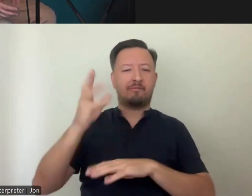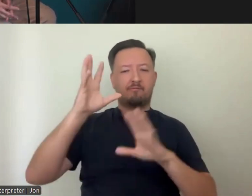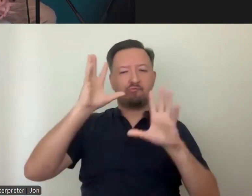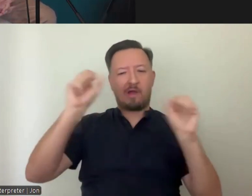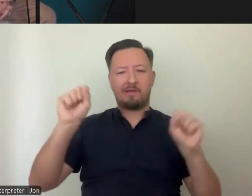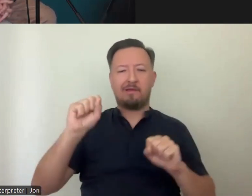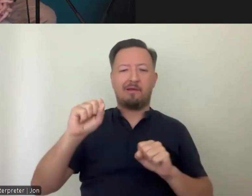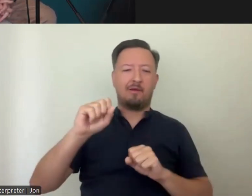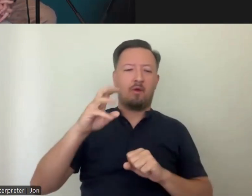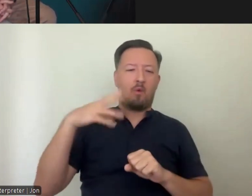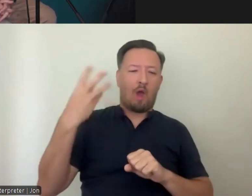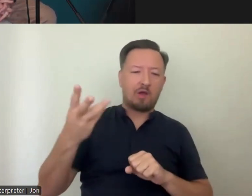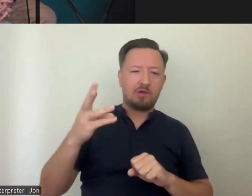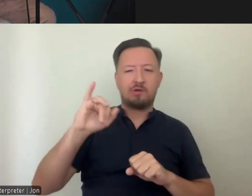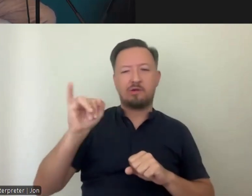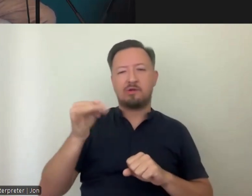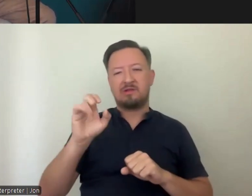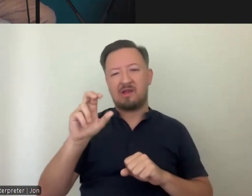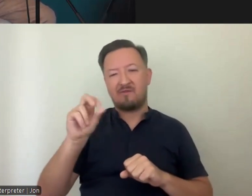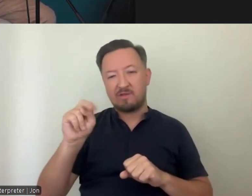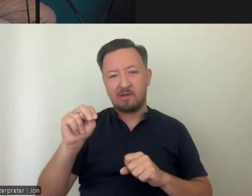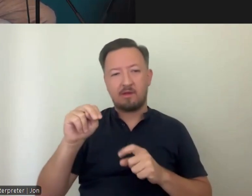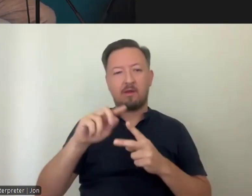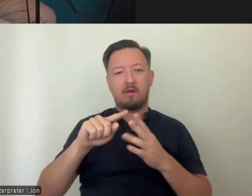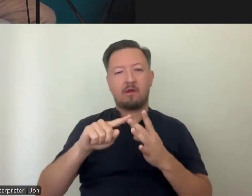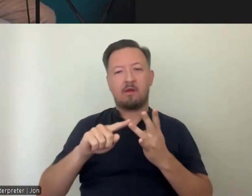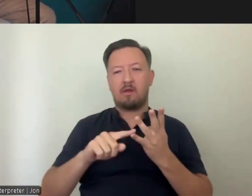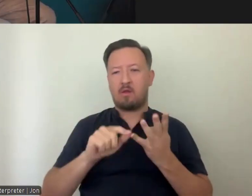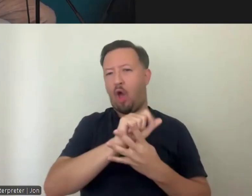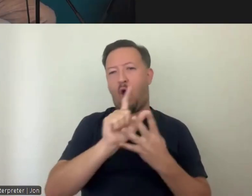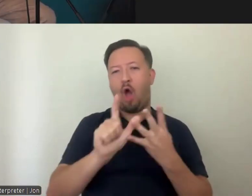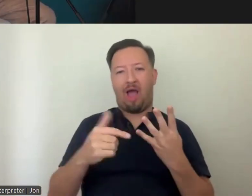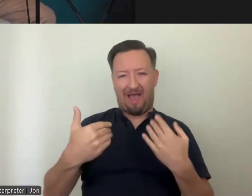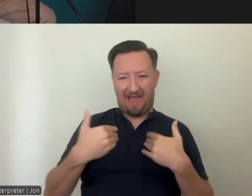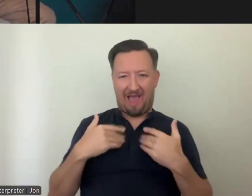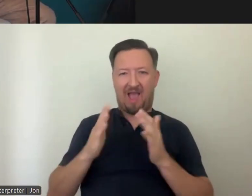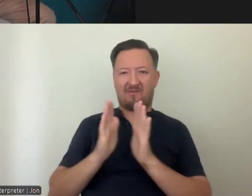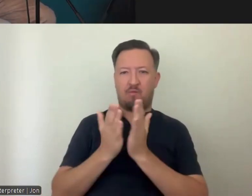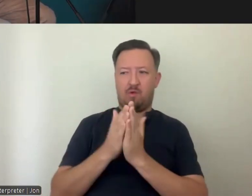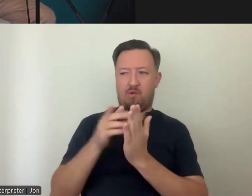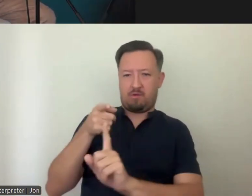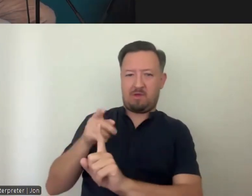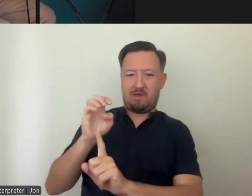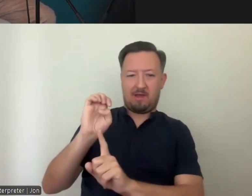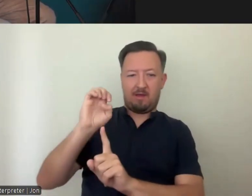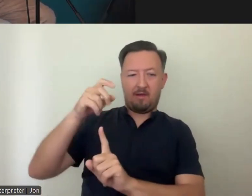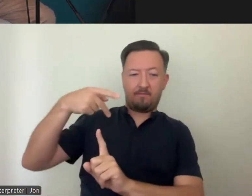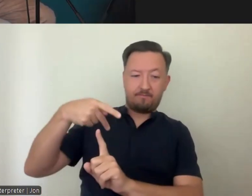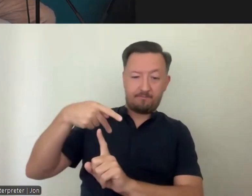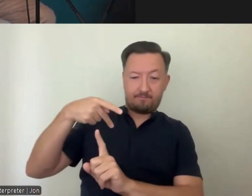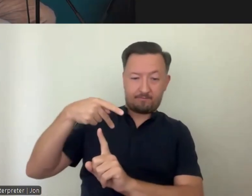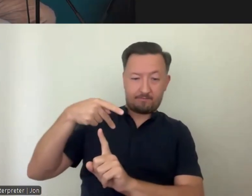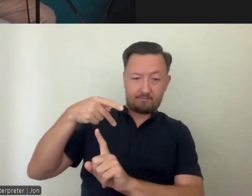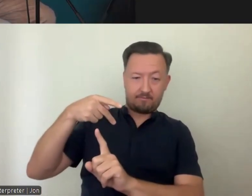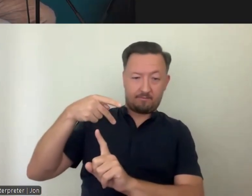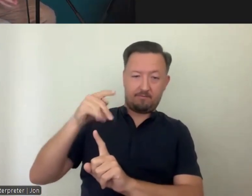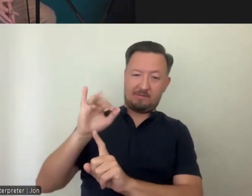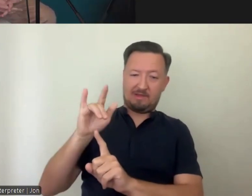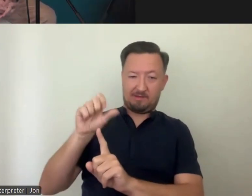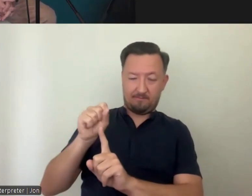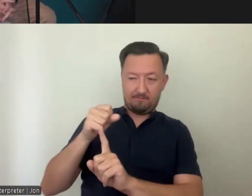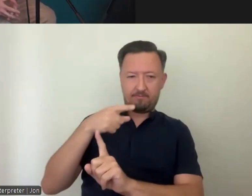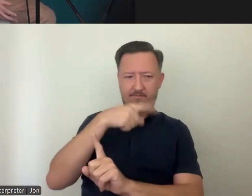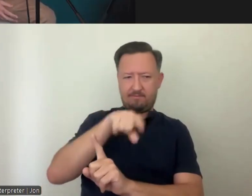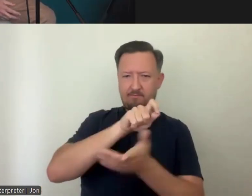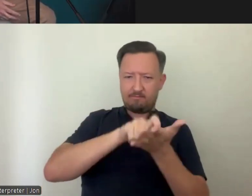to various others, all of them had a copy of Epictetus in their libraries, and they write about it, they comment